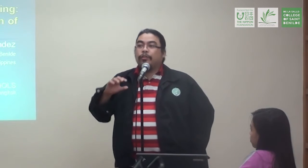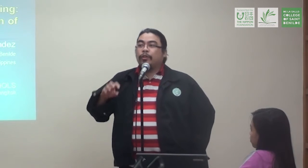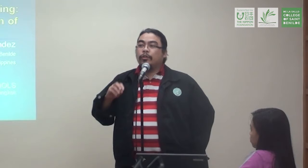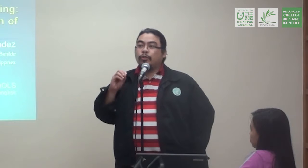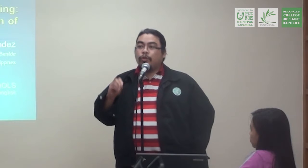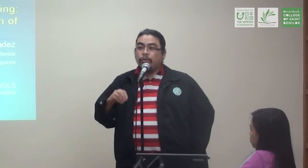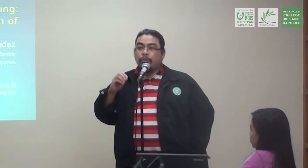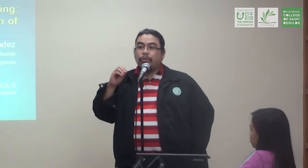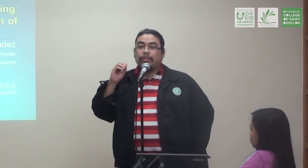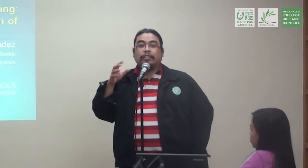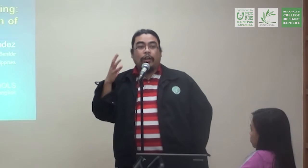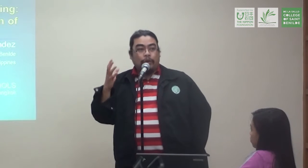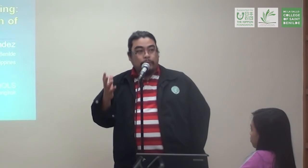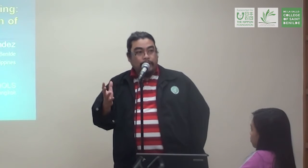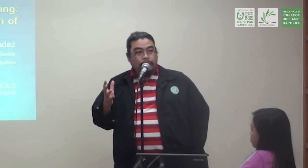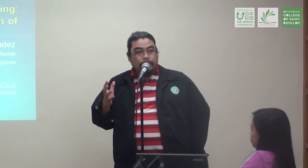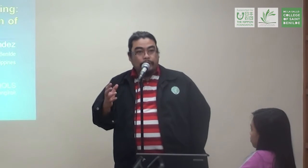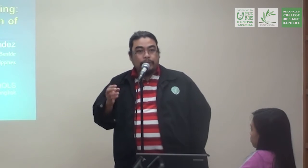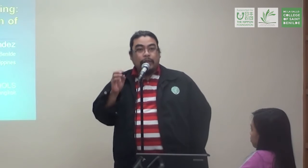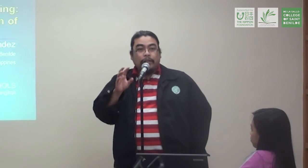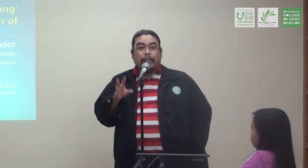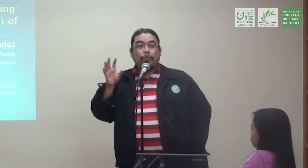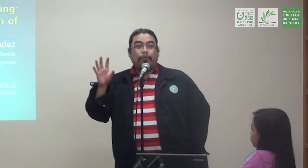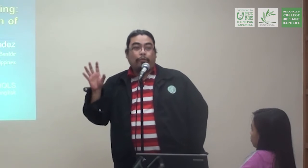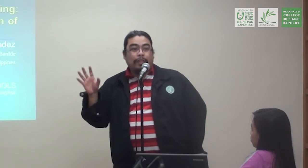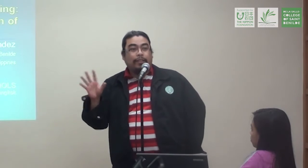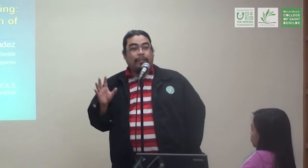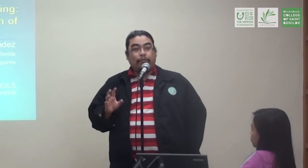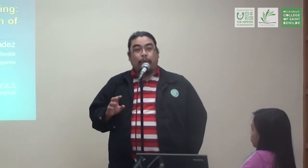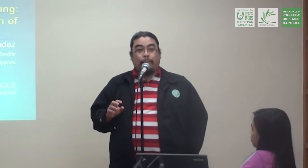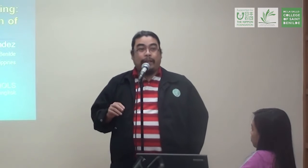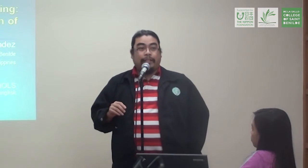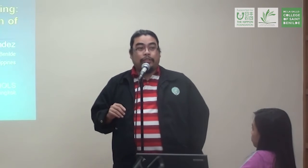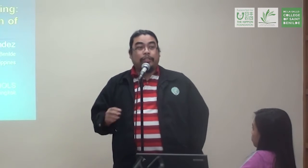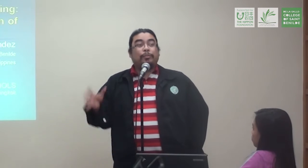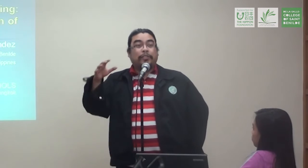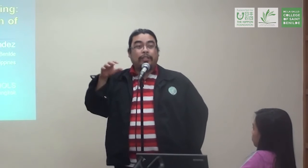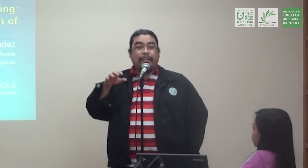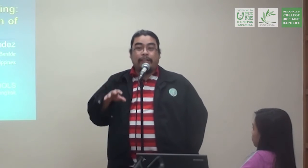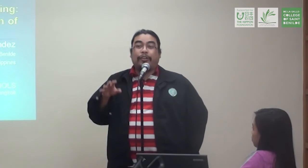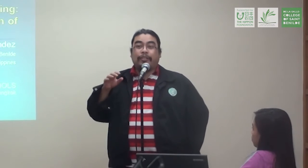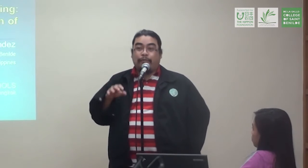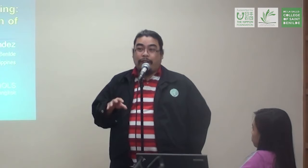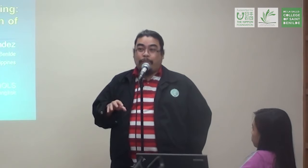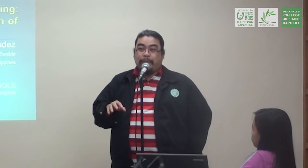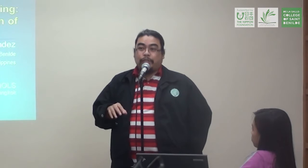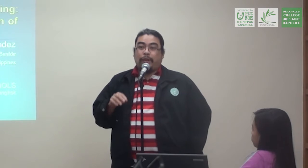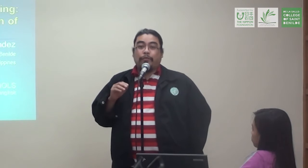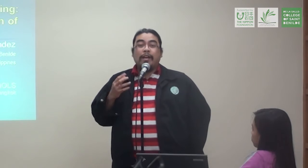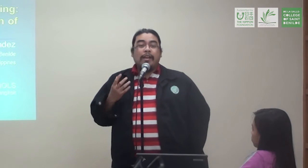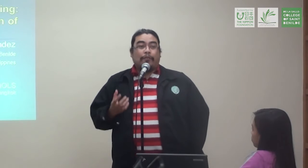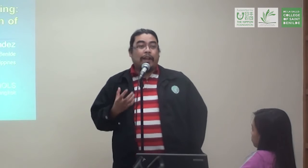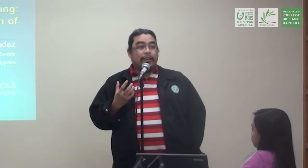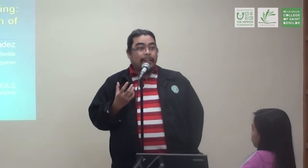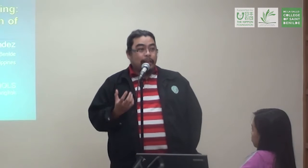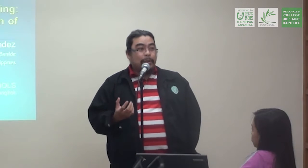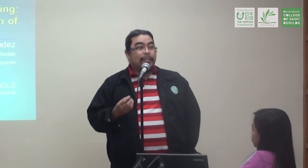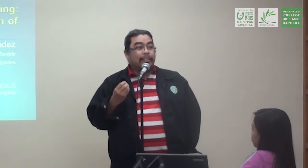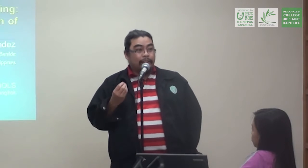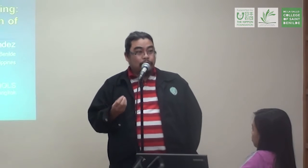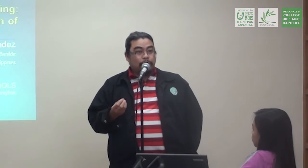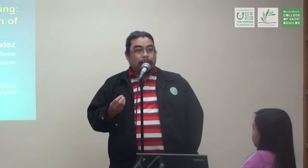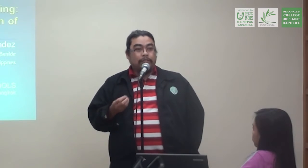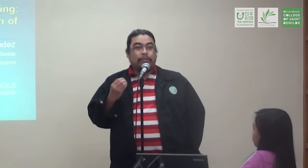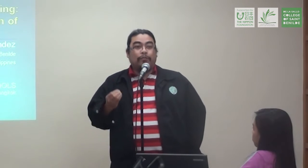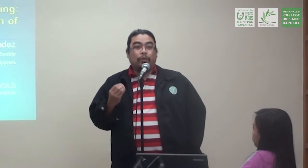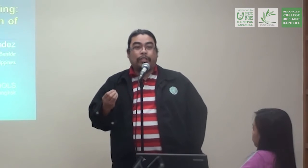been done to do test accommodations that would fit the deaf population, especially here in the Philippines. We have very